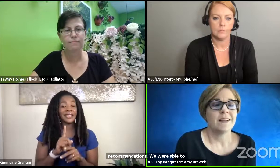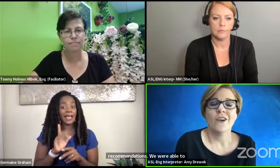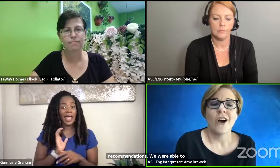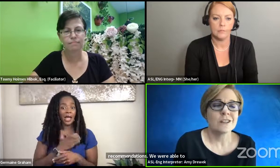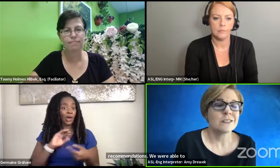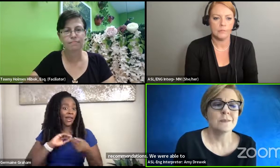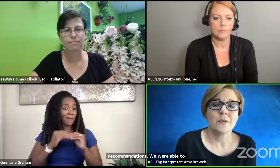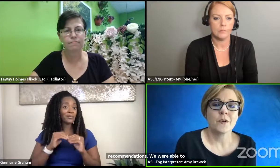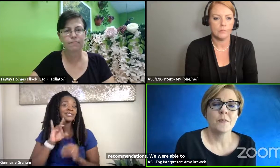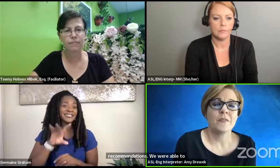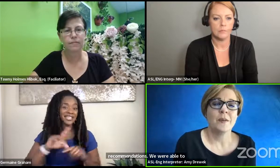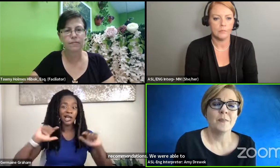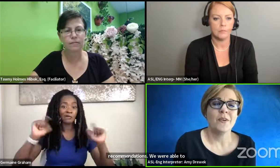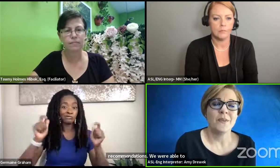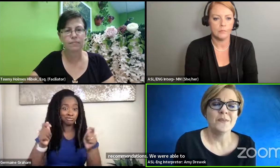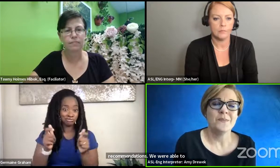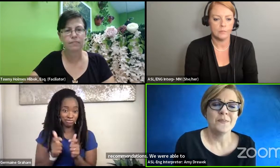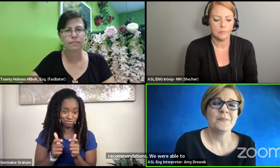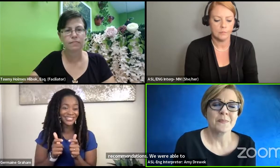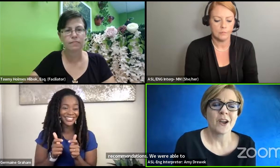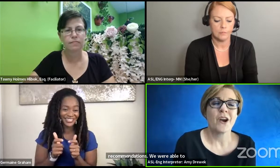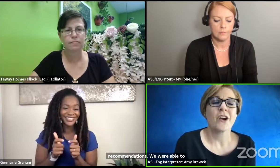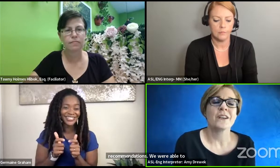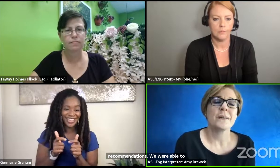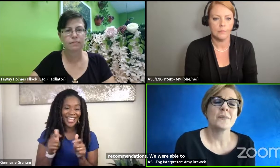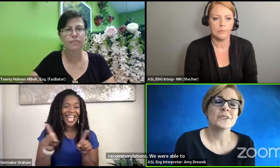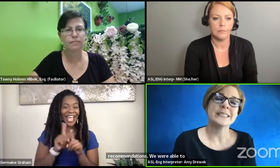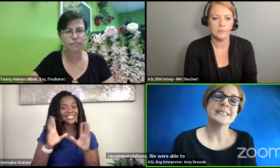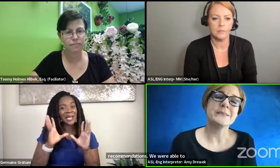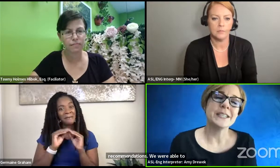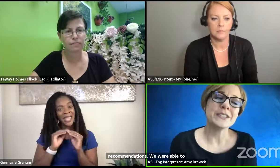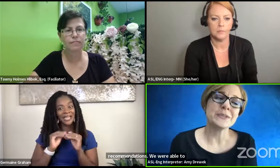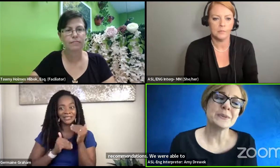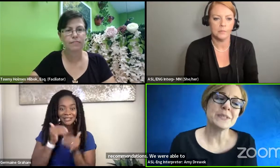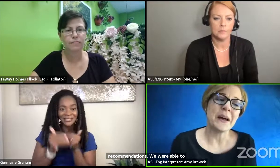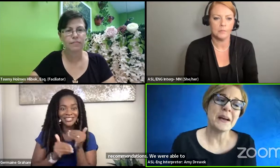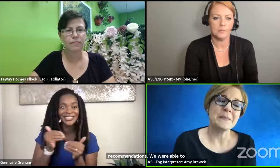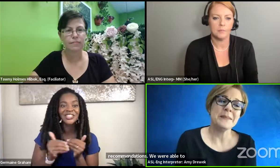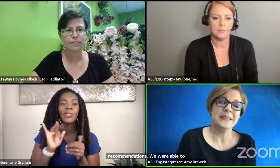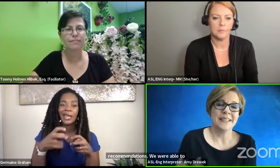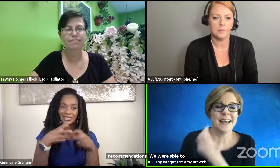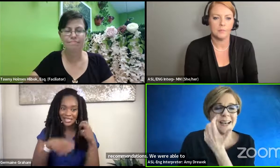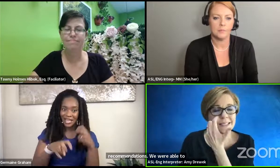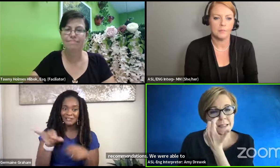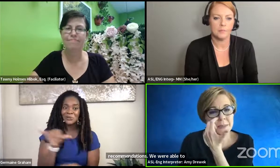We had an awesome group of people. Our numbers did diminish through